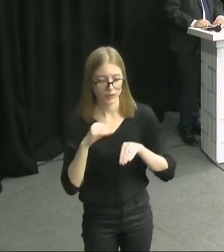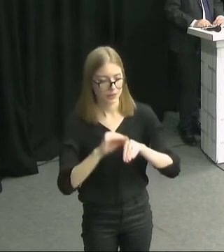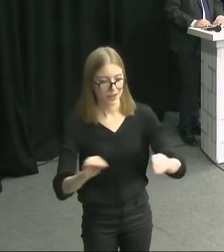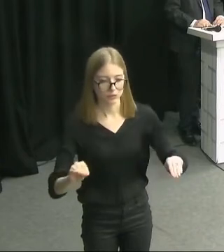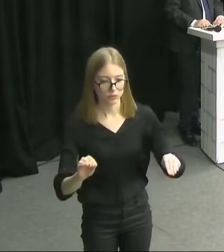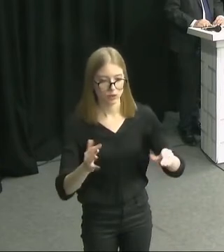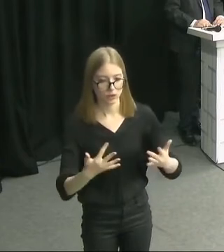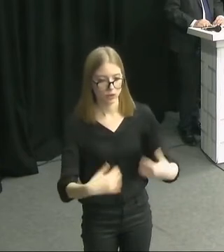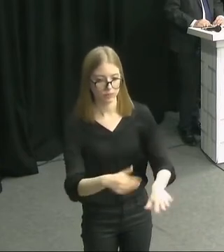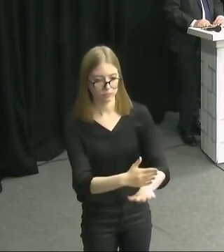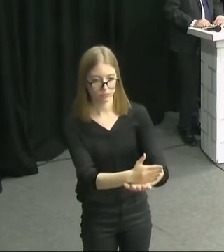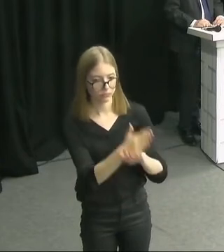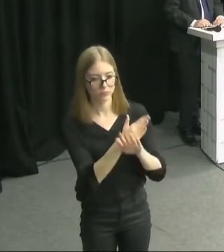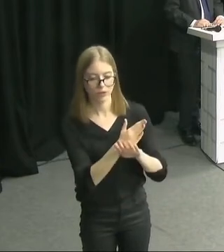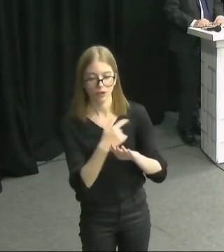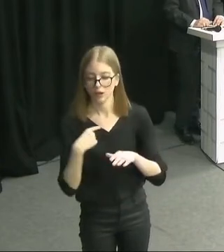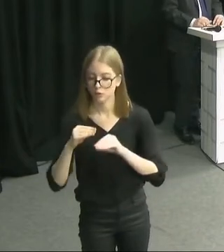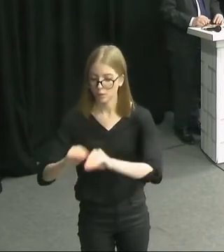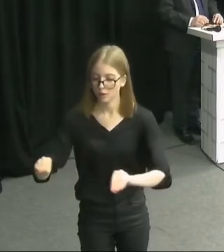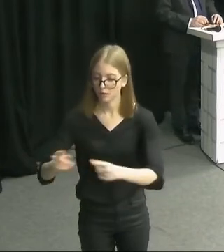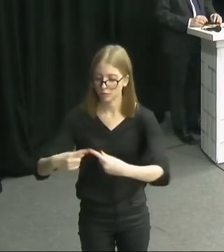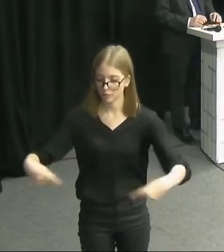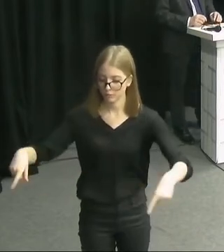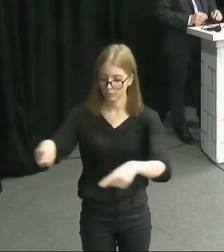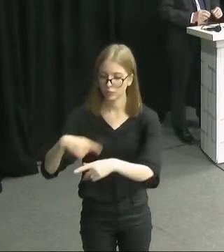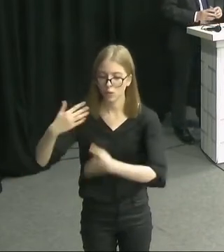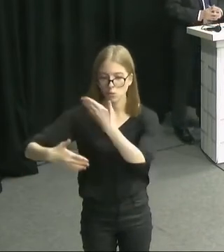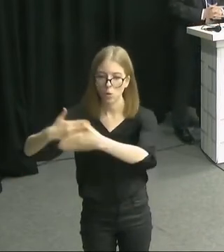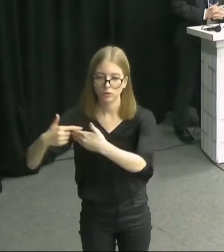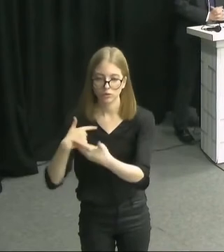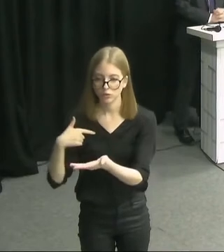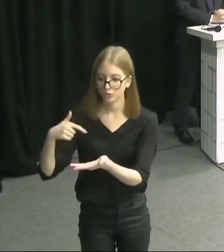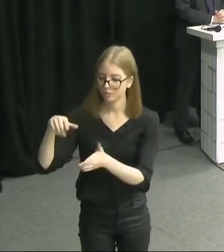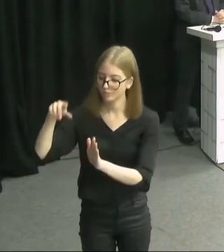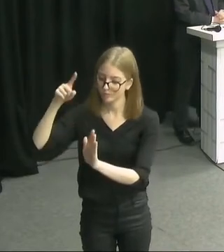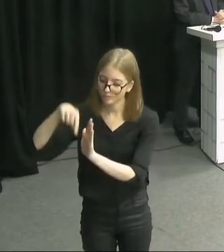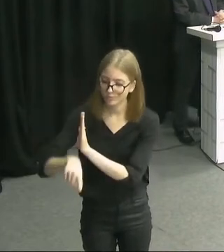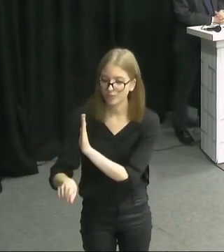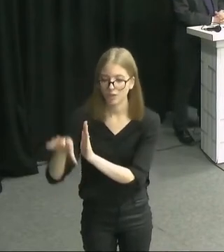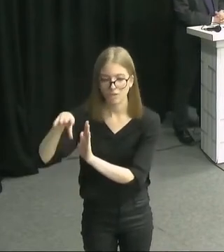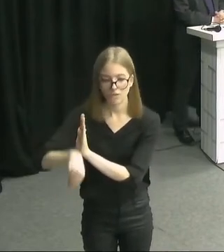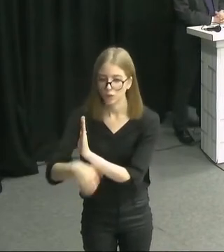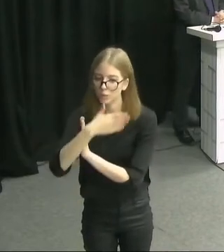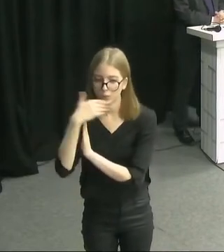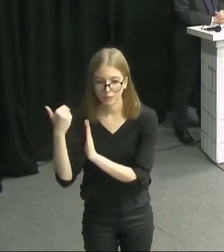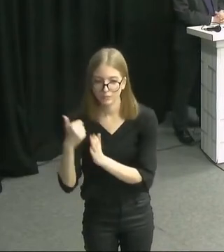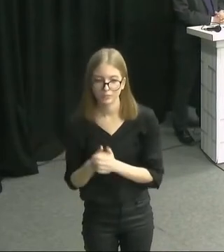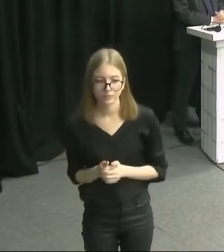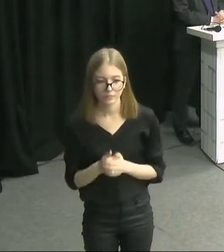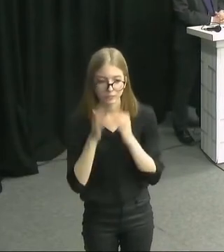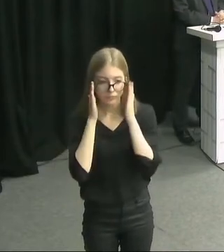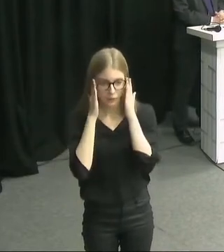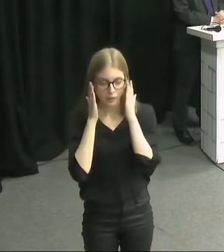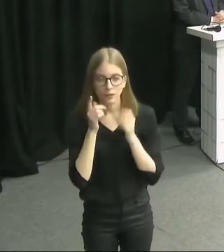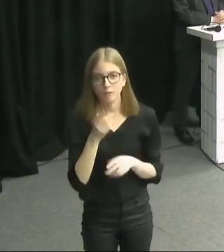classes. But maybe I will start from another point. The